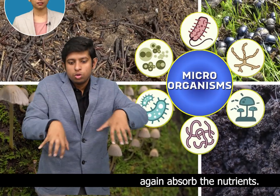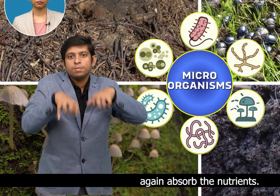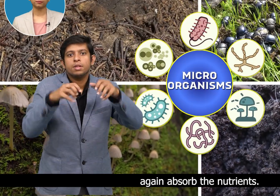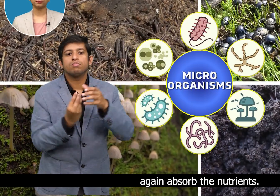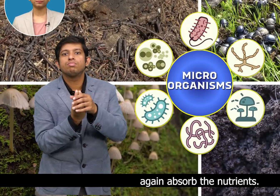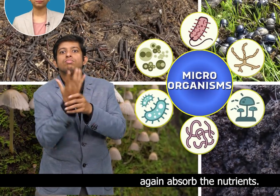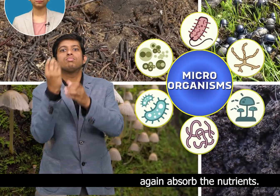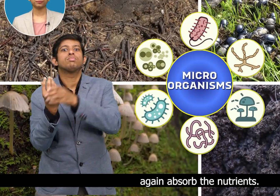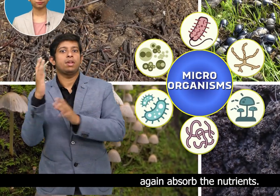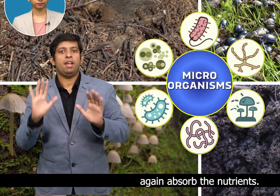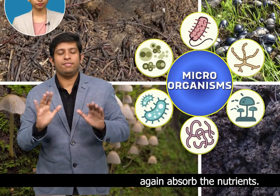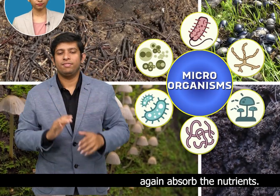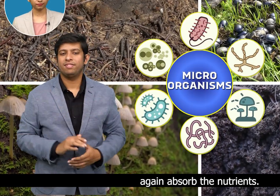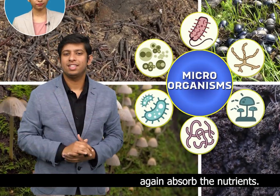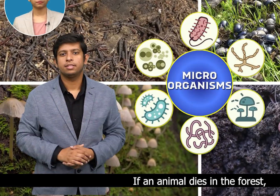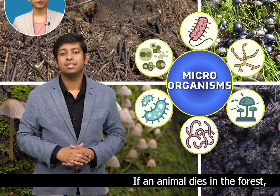nutrients.